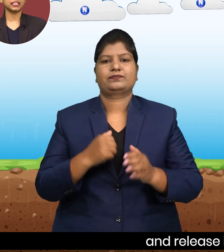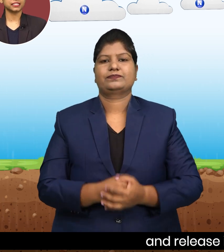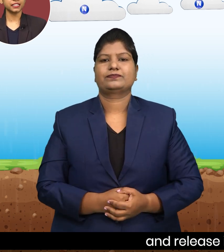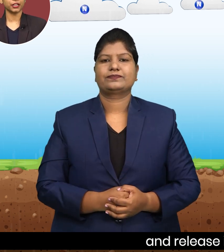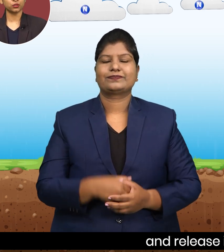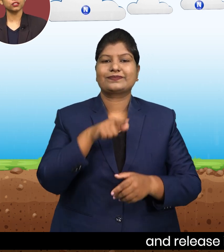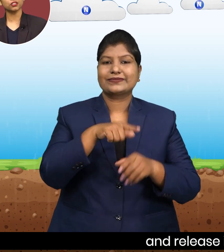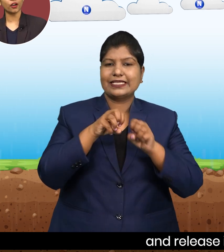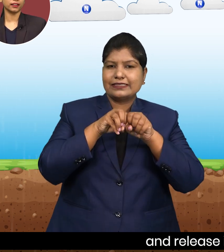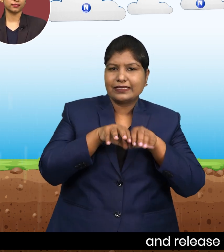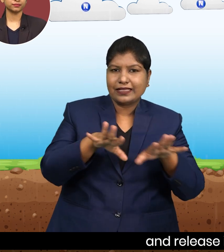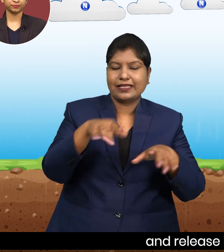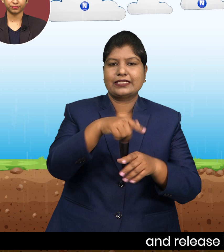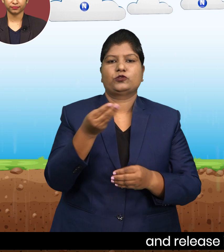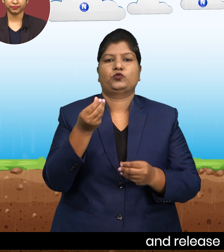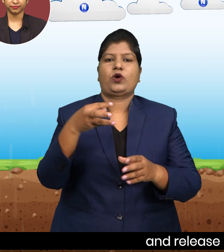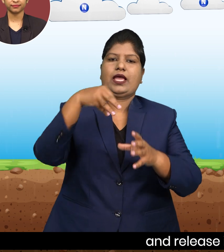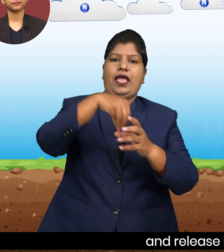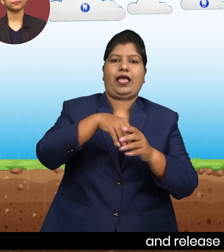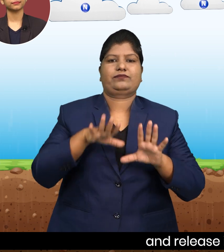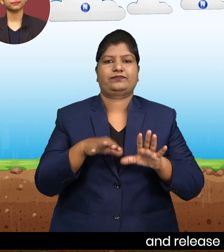and release it into the soil.